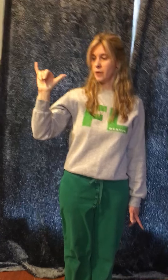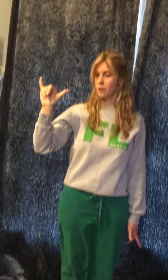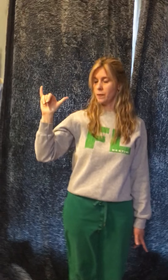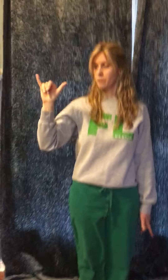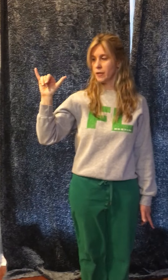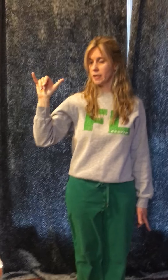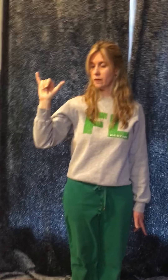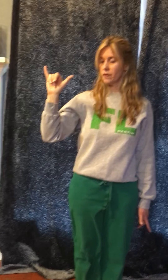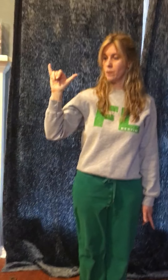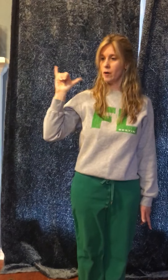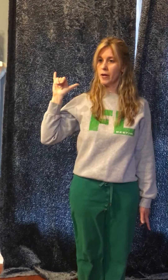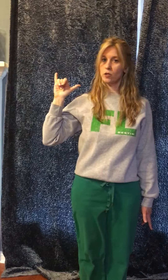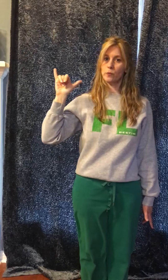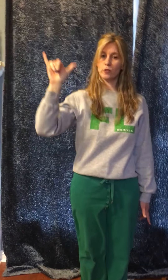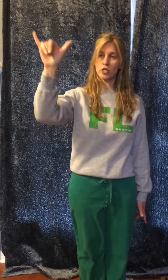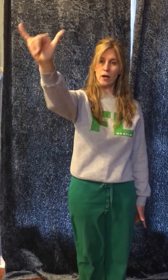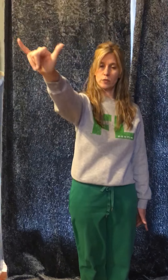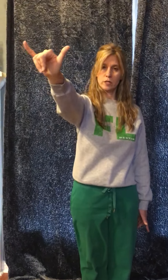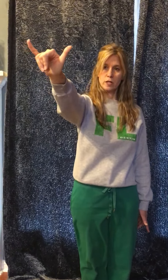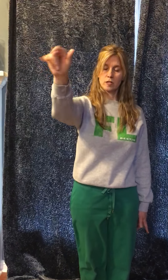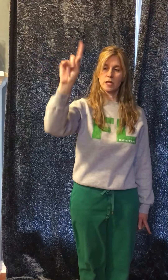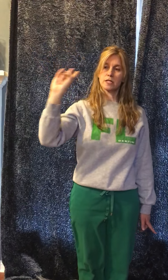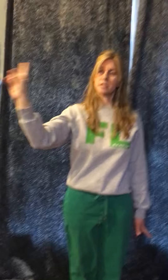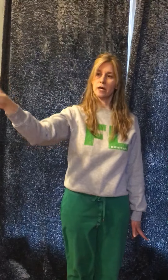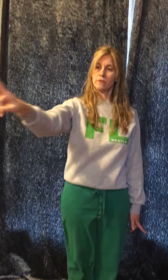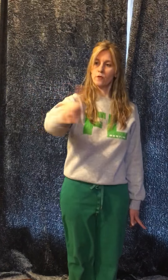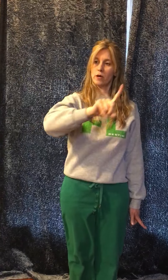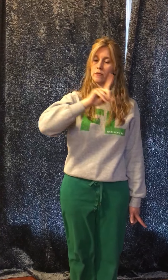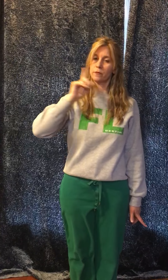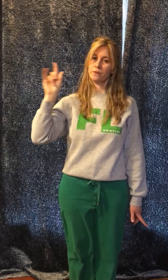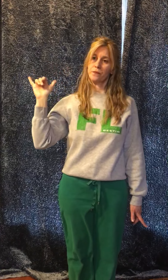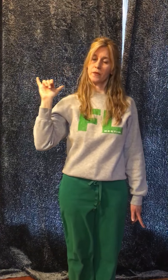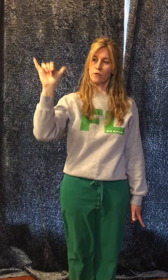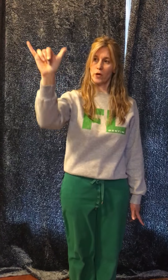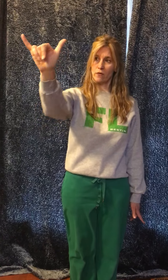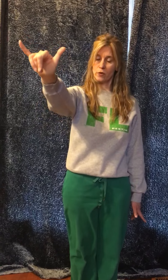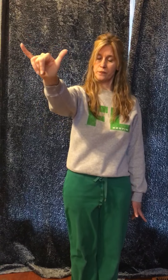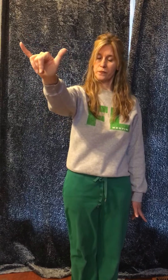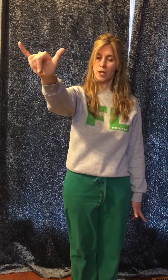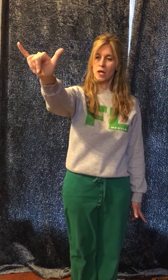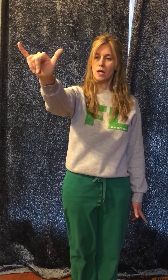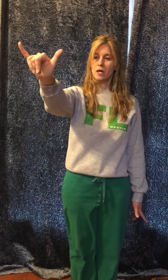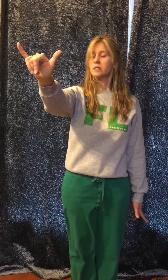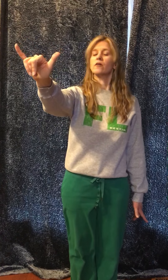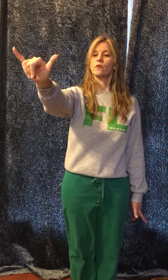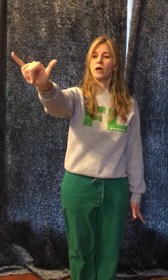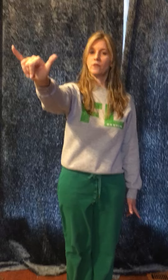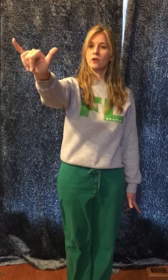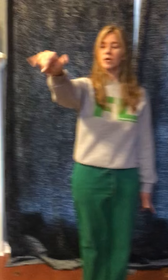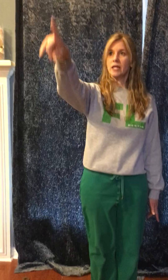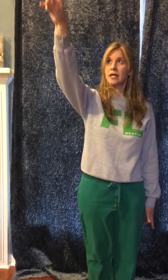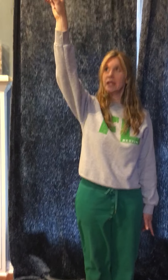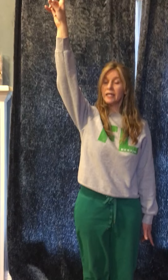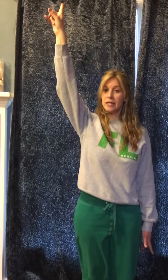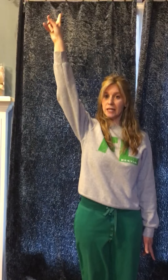up, and you push out. So that's the sign forever, forever. So forever,